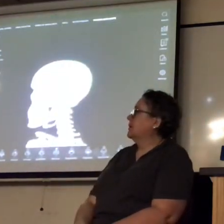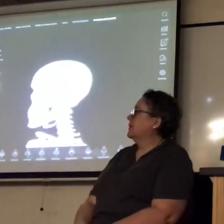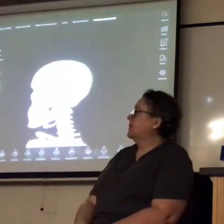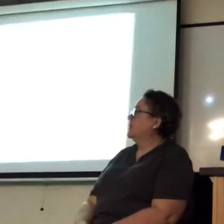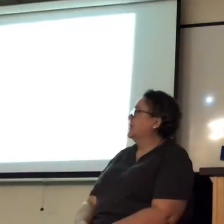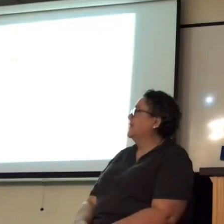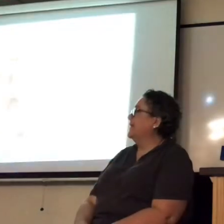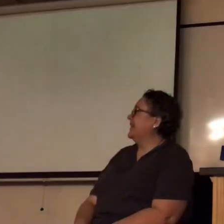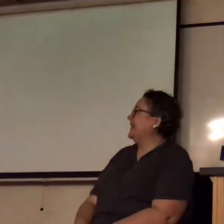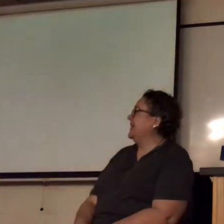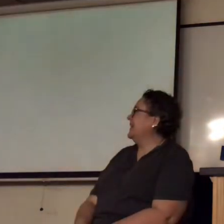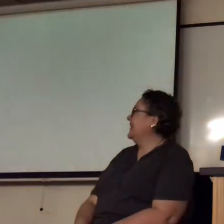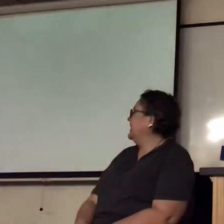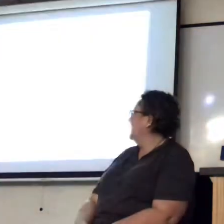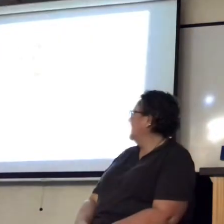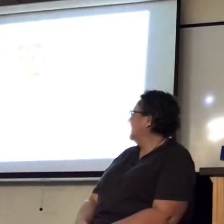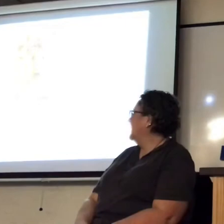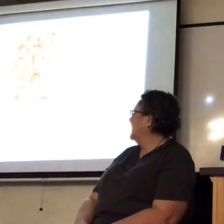So this is where we were.